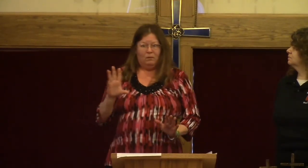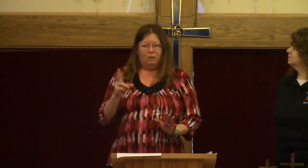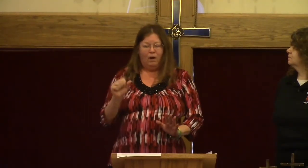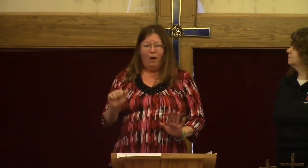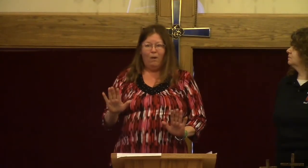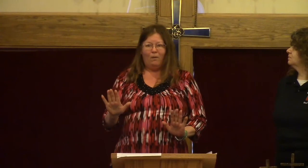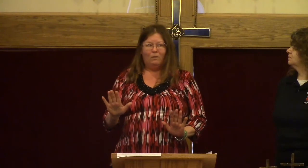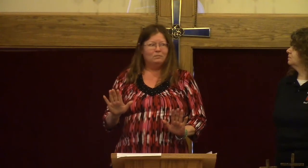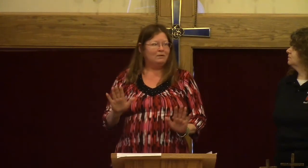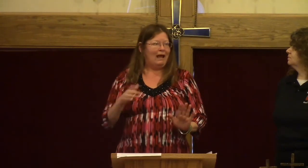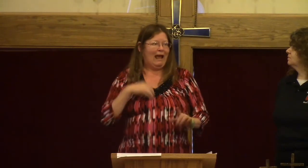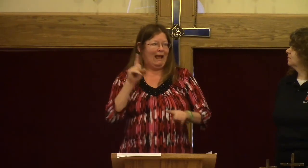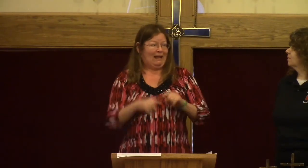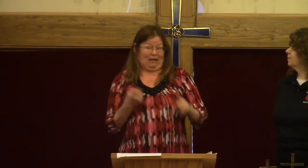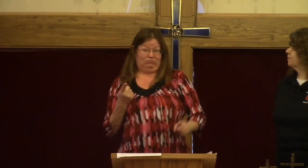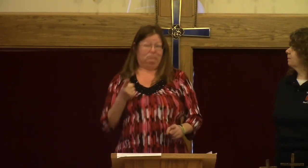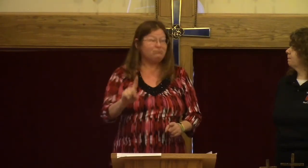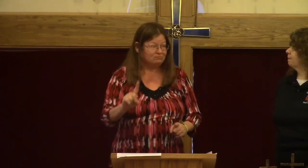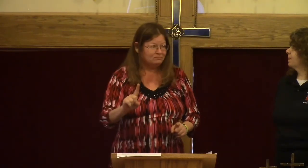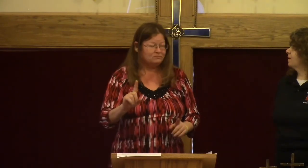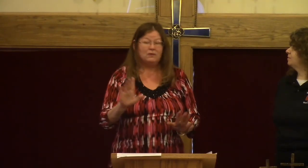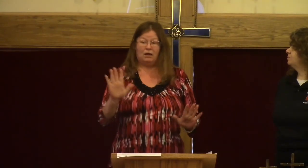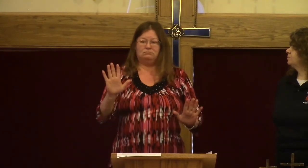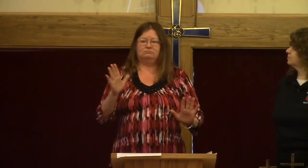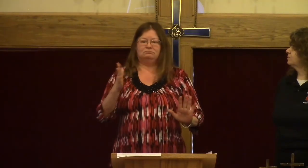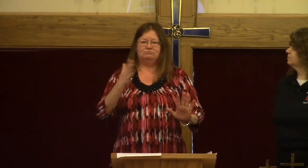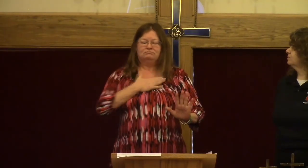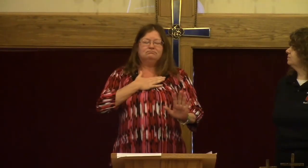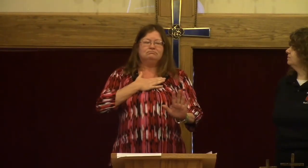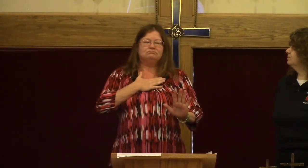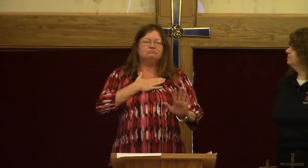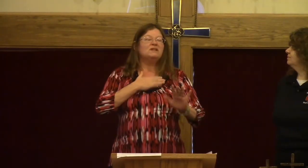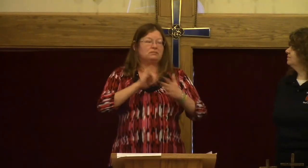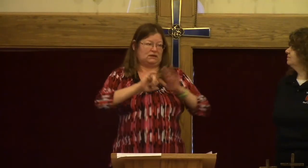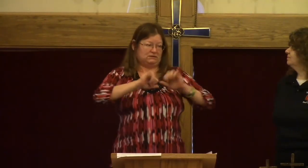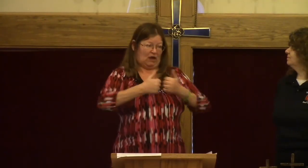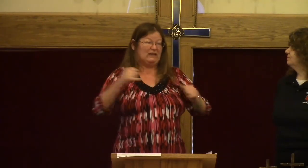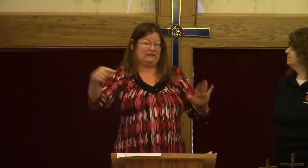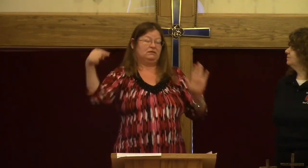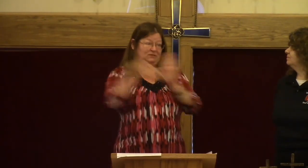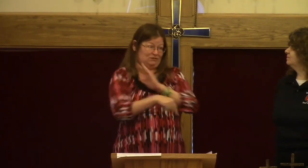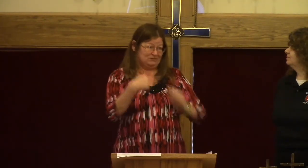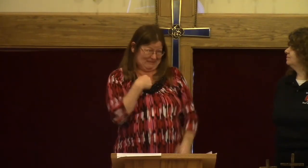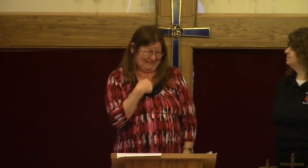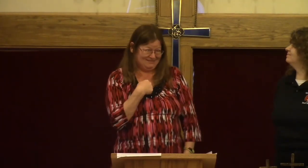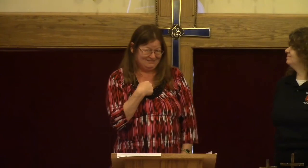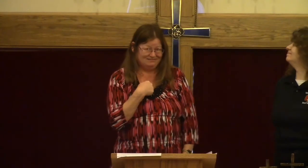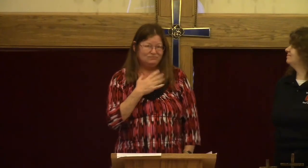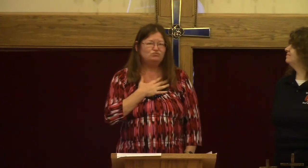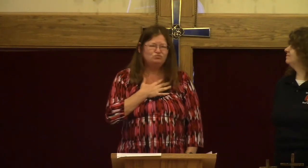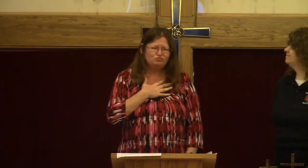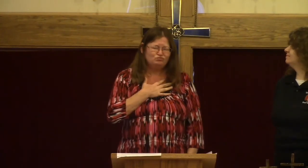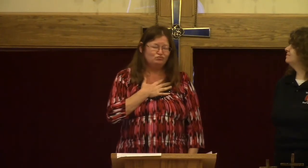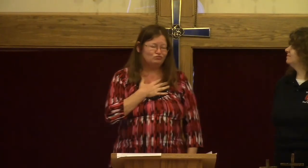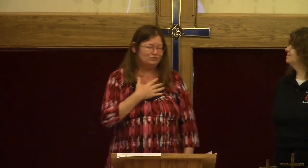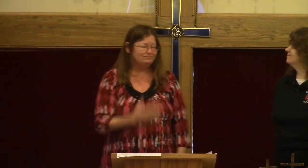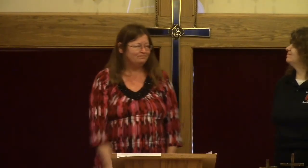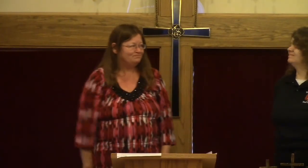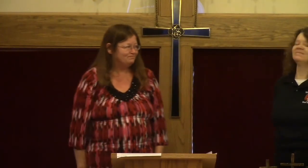not. I'm like, whoa, what? You know, I not so bad, but it's like, wow, you really killed me.